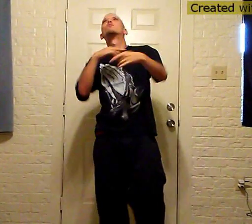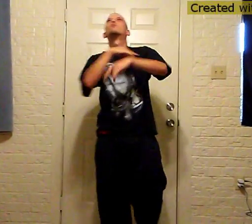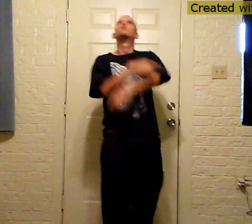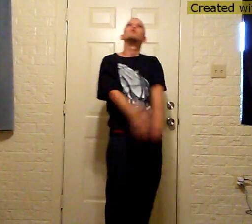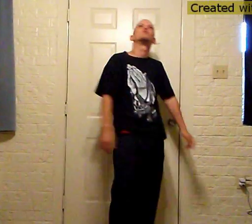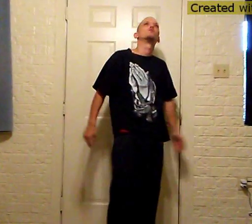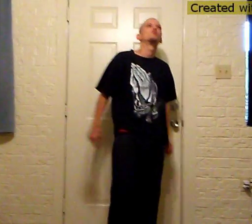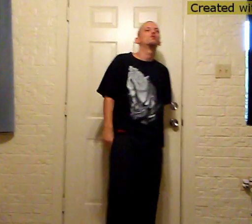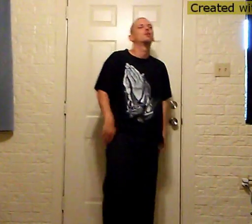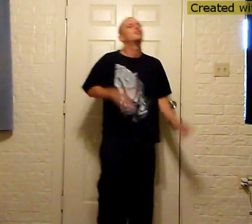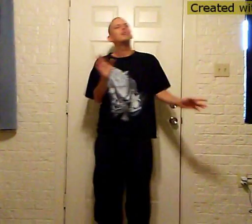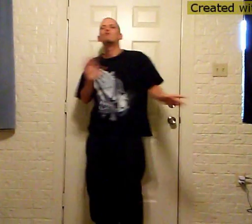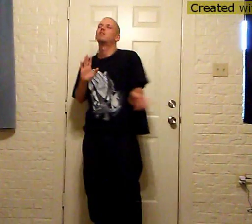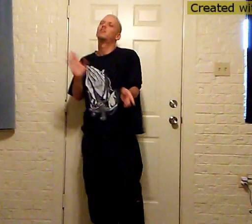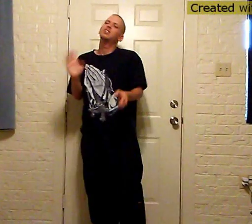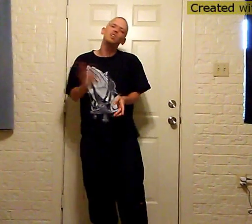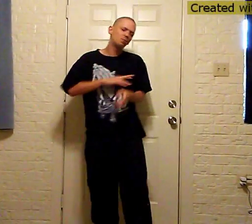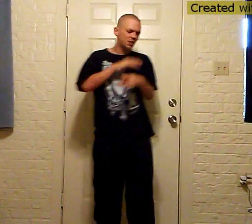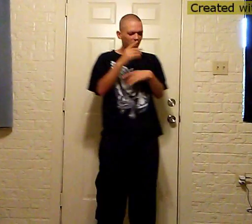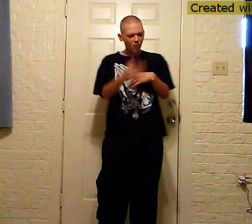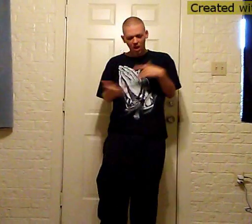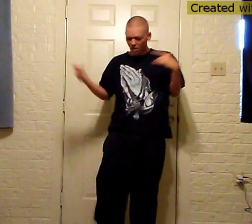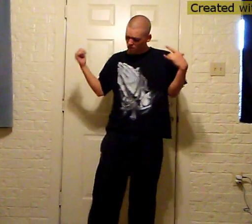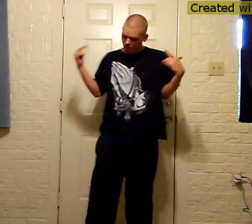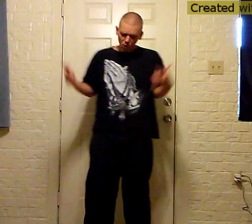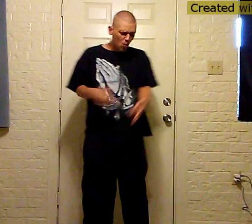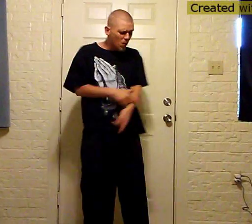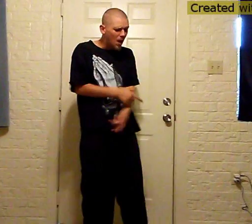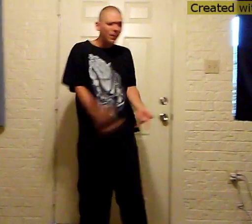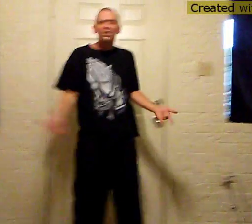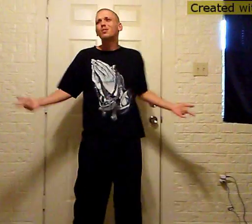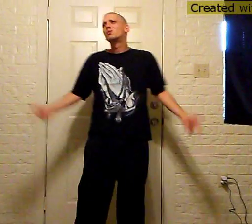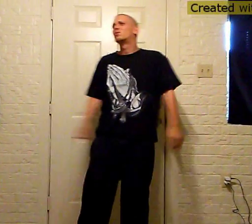through. Don't even judge me if you ever been through what I've been through.